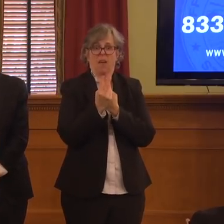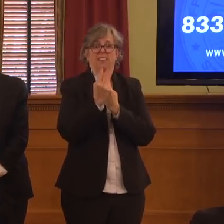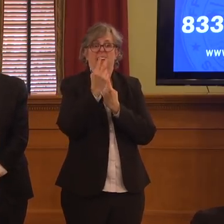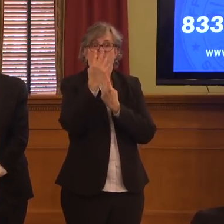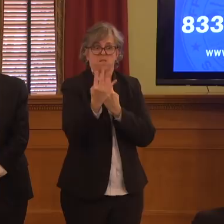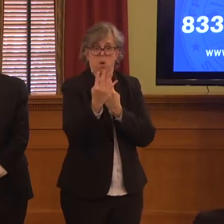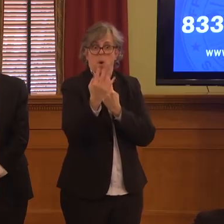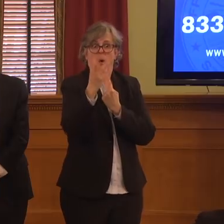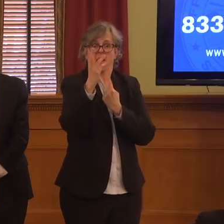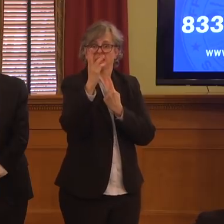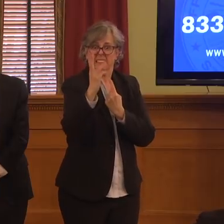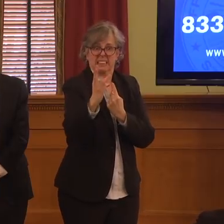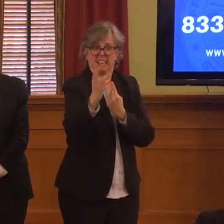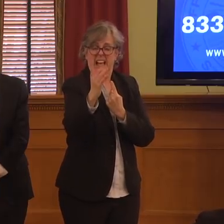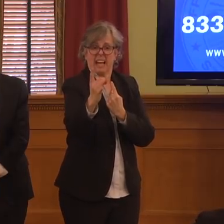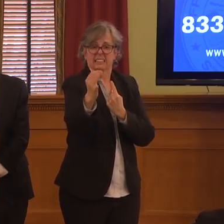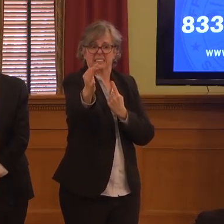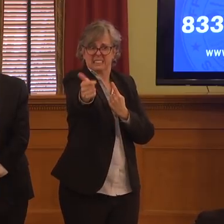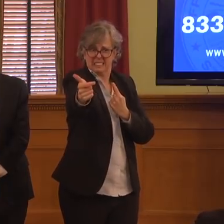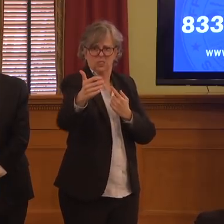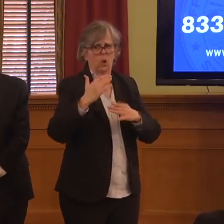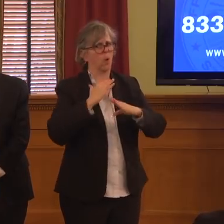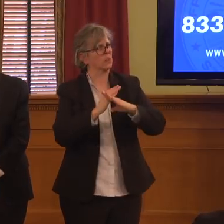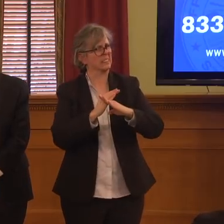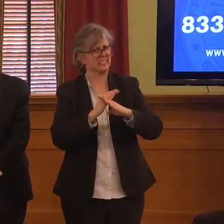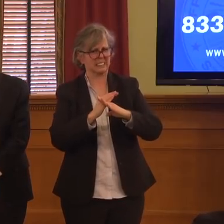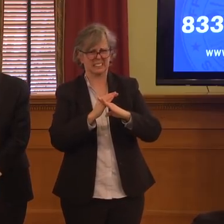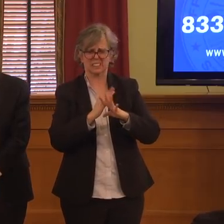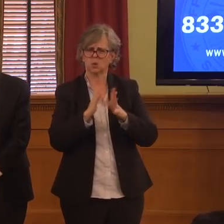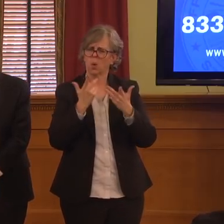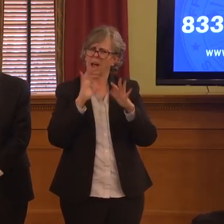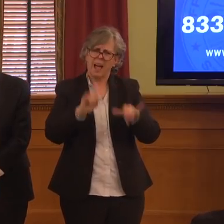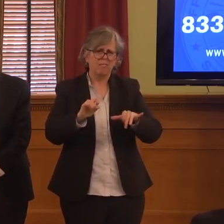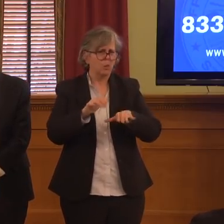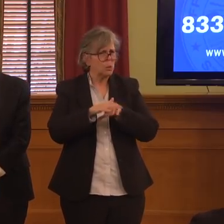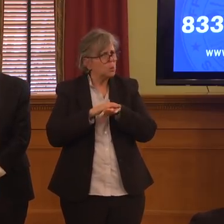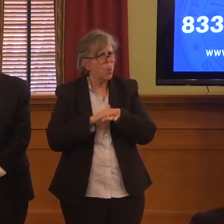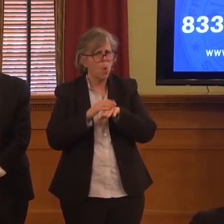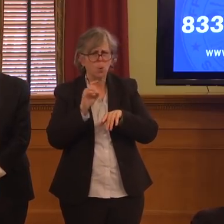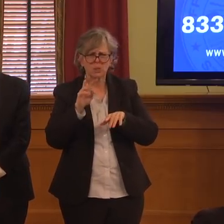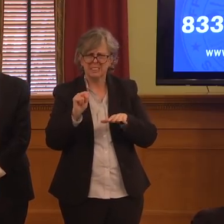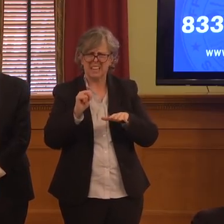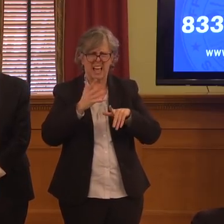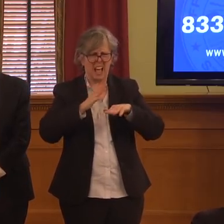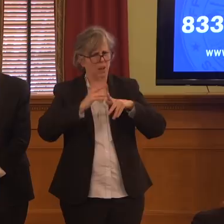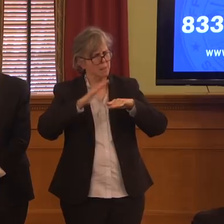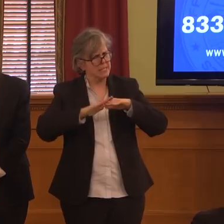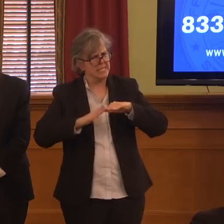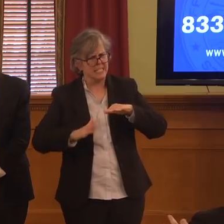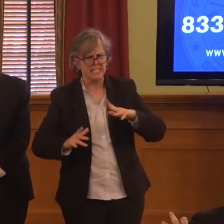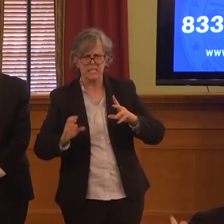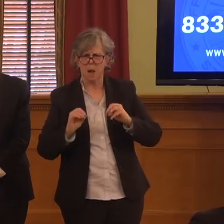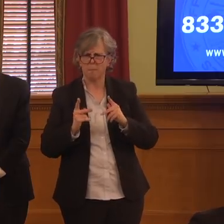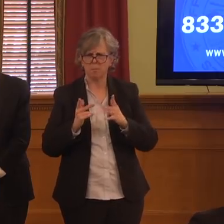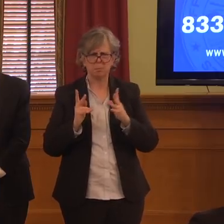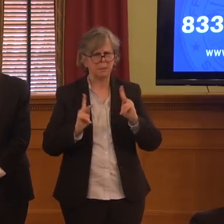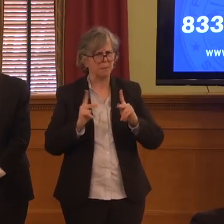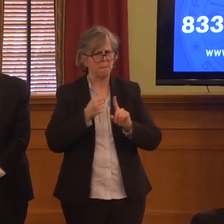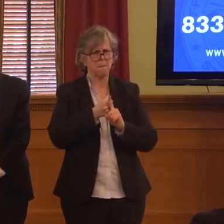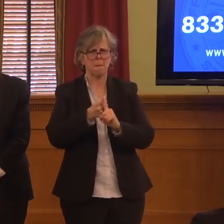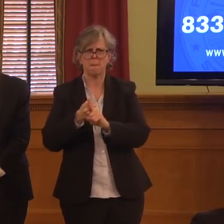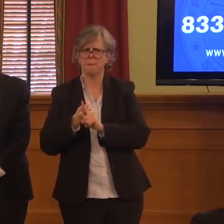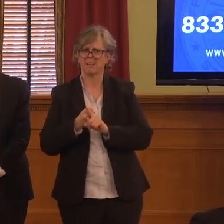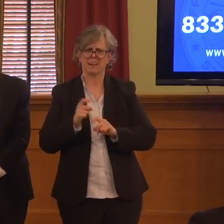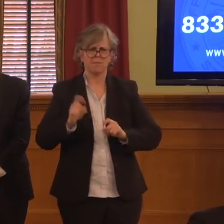so crucial, the moves we're making in the next 2 to 3 days. In all our pandemic